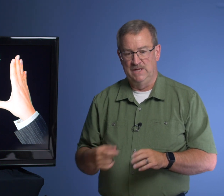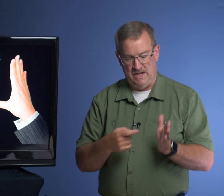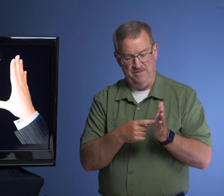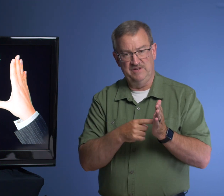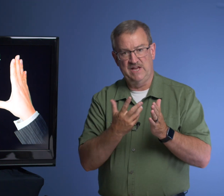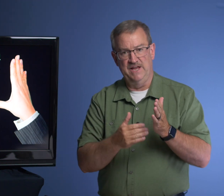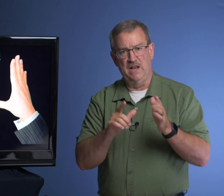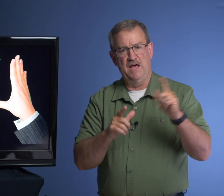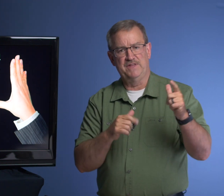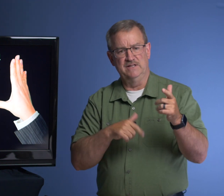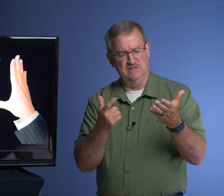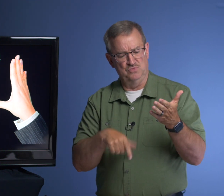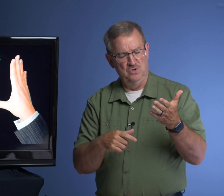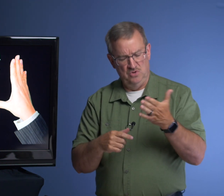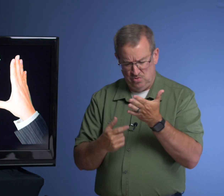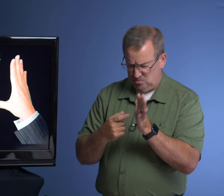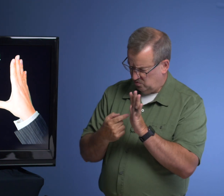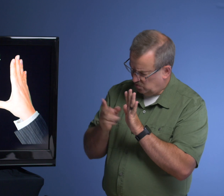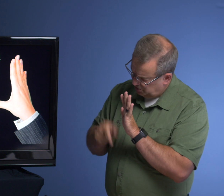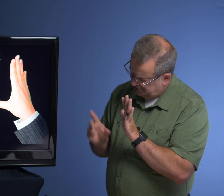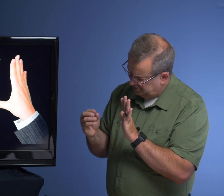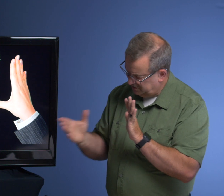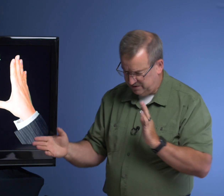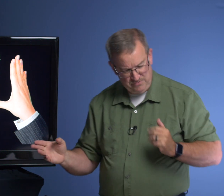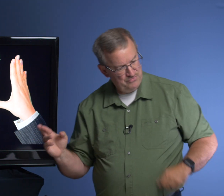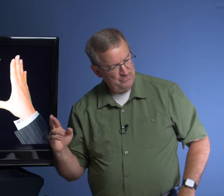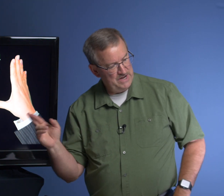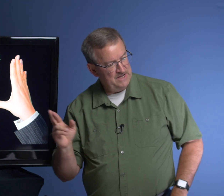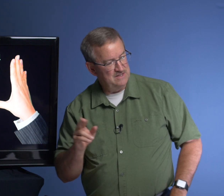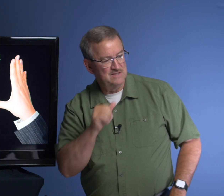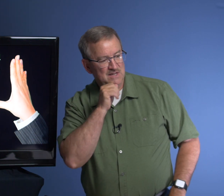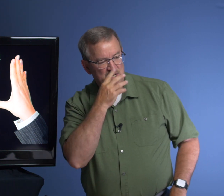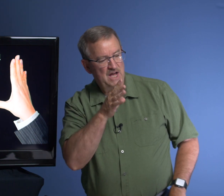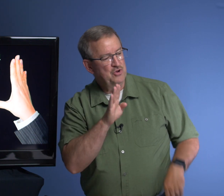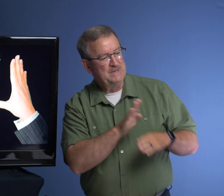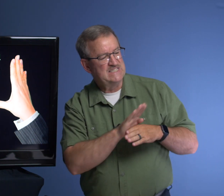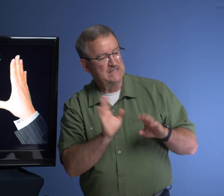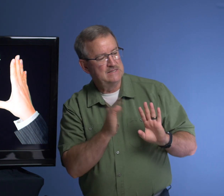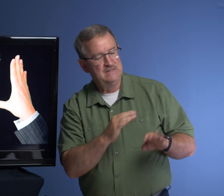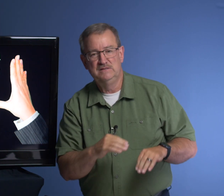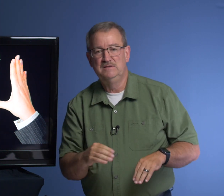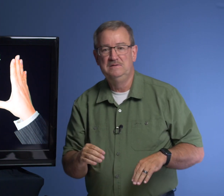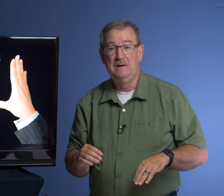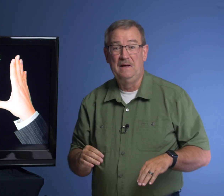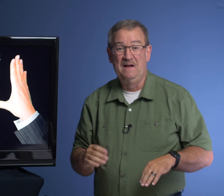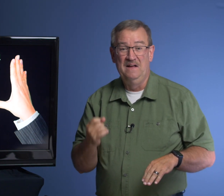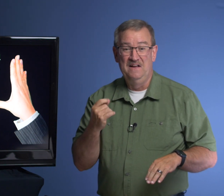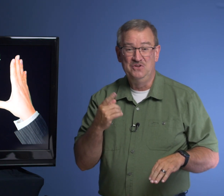and this hand, left hand says, what are you doing? Right hand says, not your business. You get